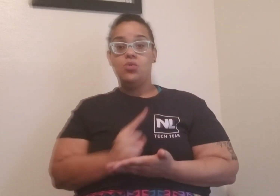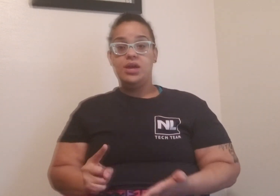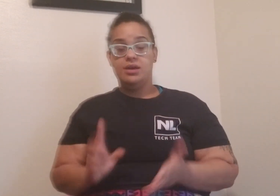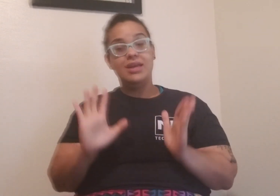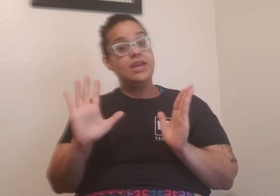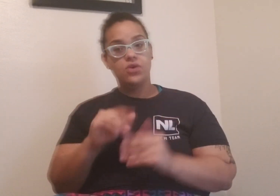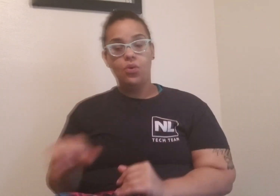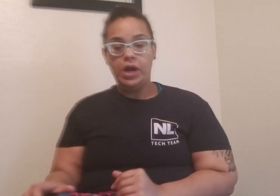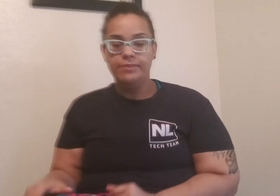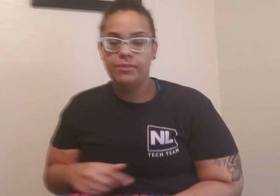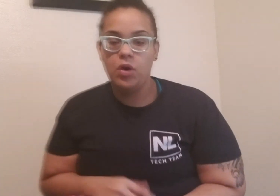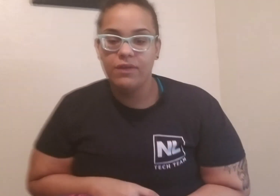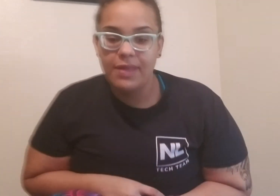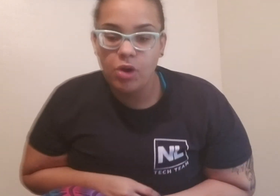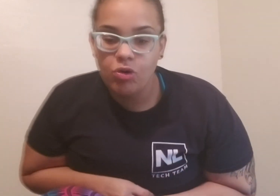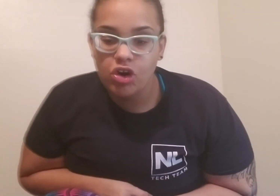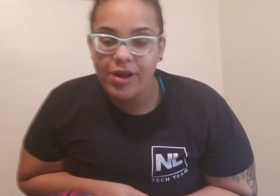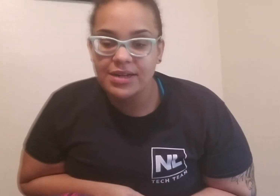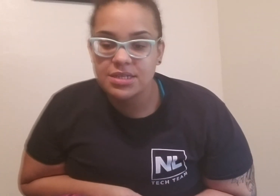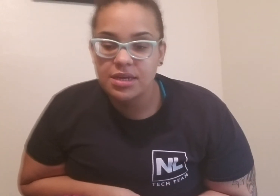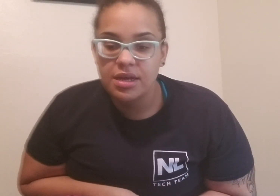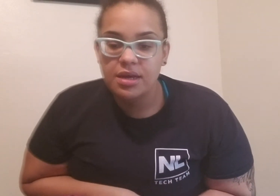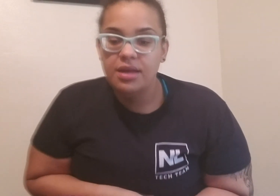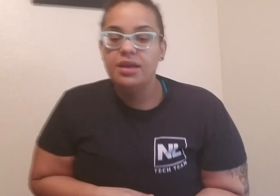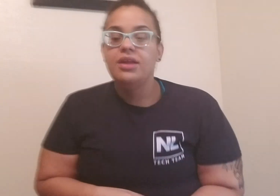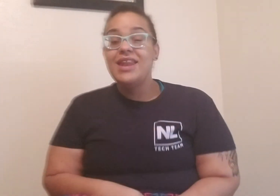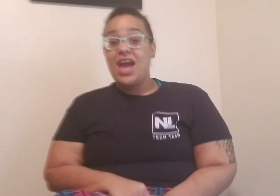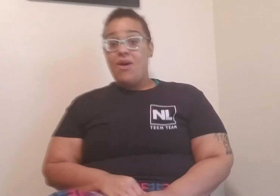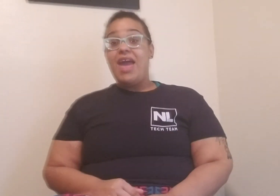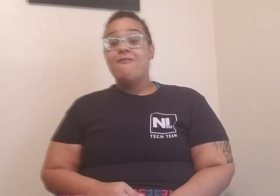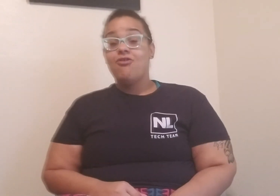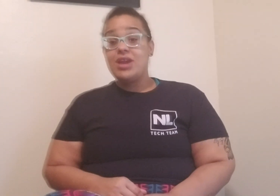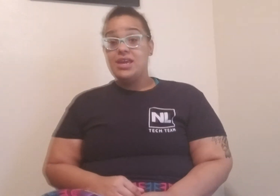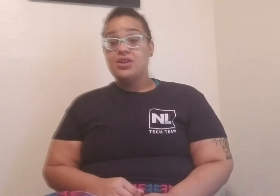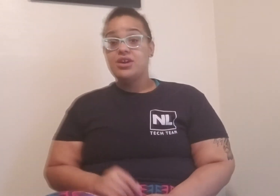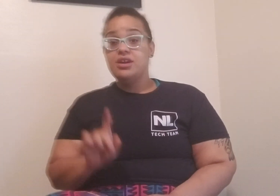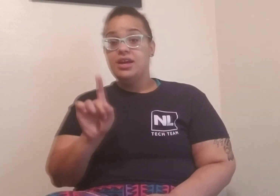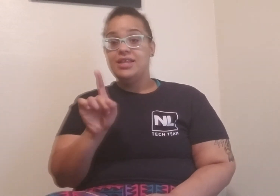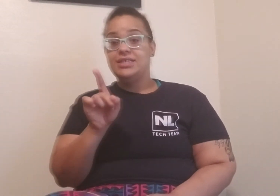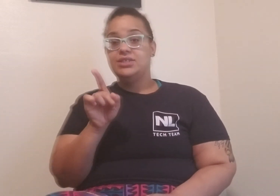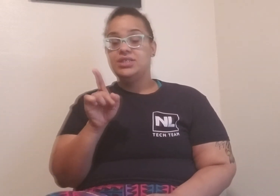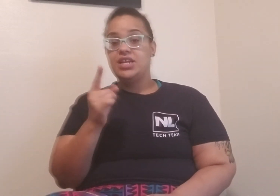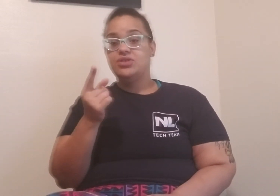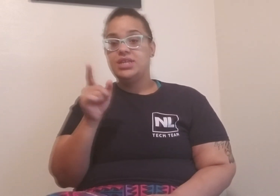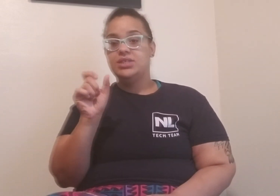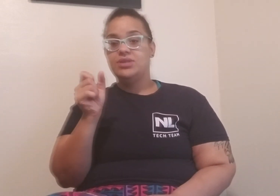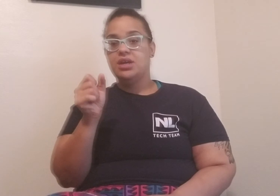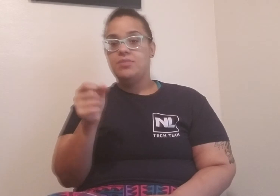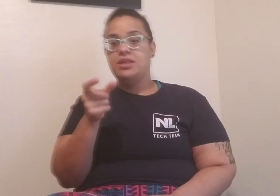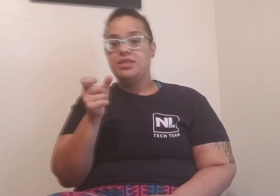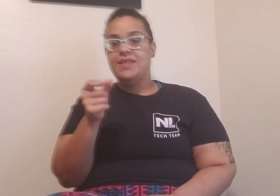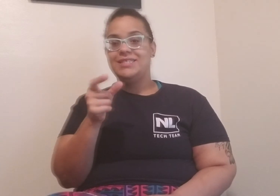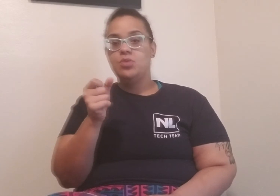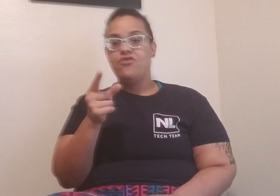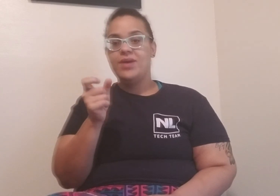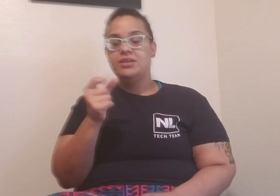week, either or. Both of them are correct. Now every year, this is just interesting. So it's going to be this movement.